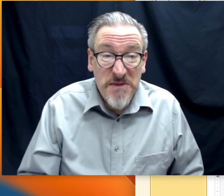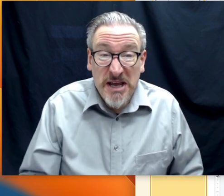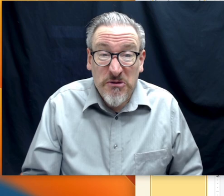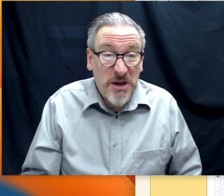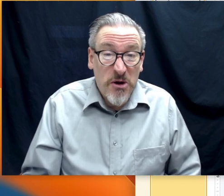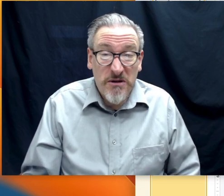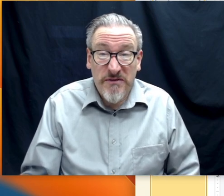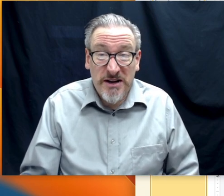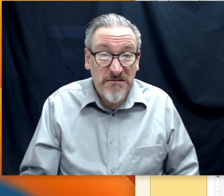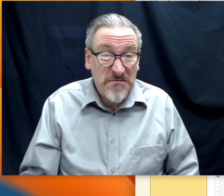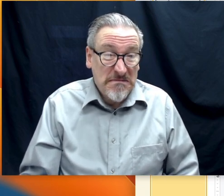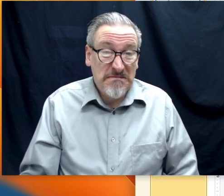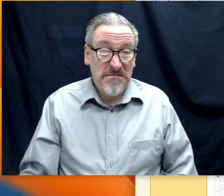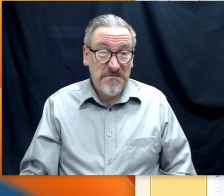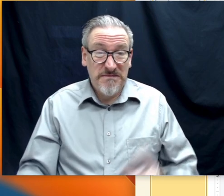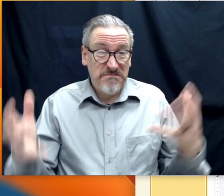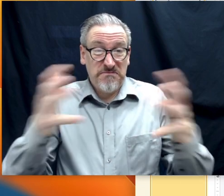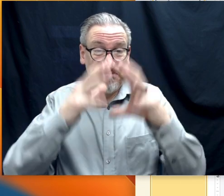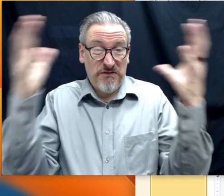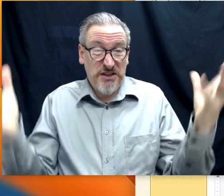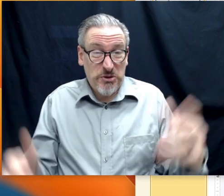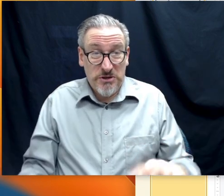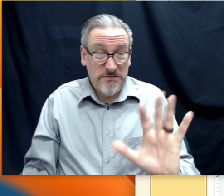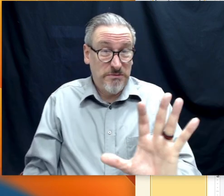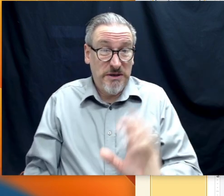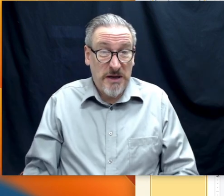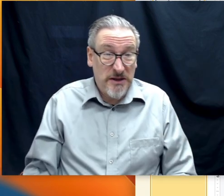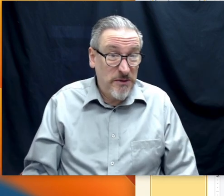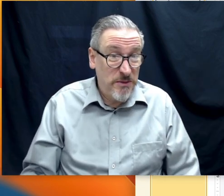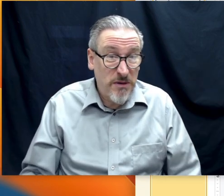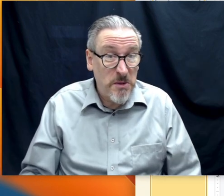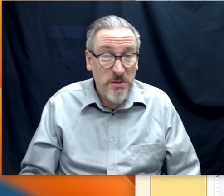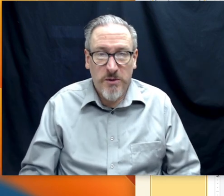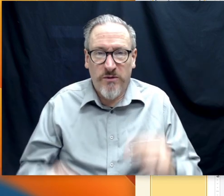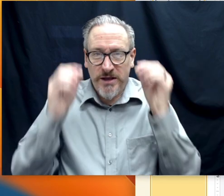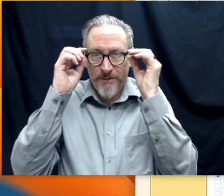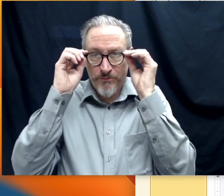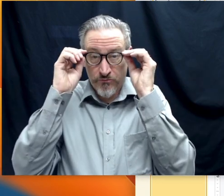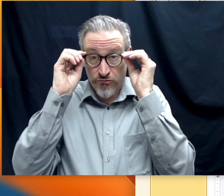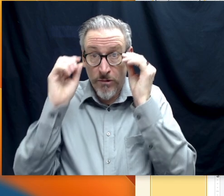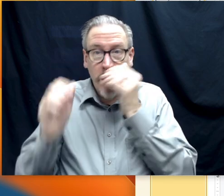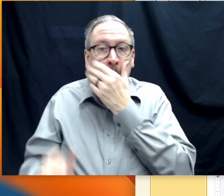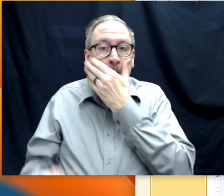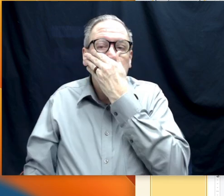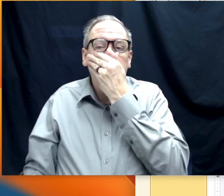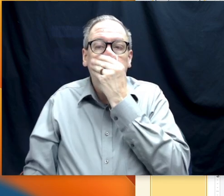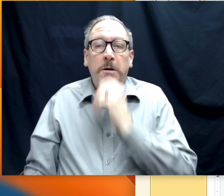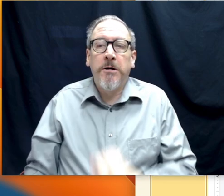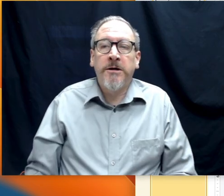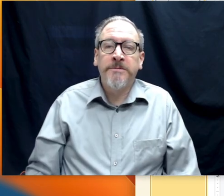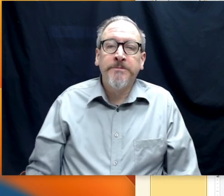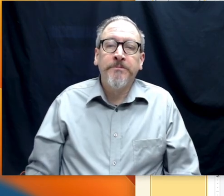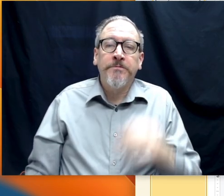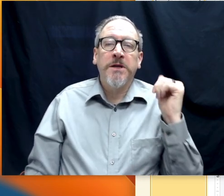classifiers and make it a really horrific visual, but I think we probably want to avoid that.